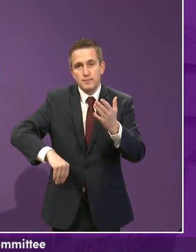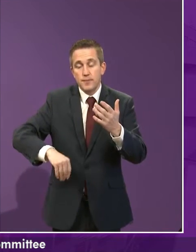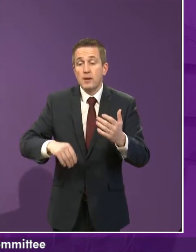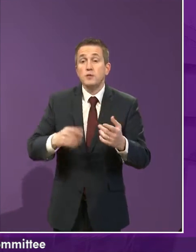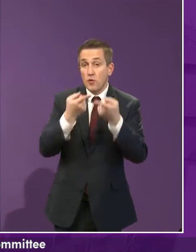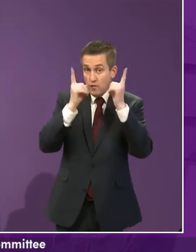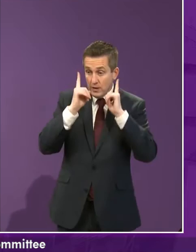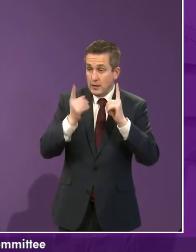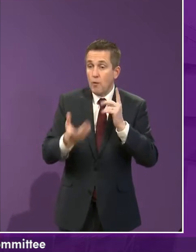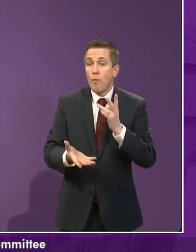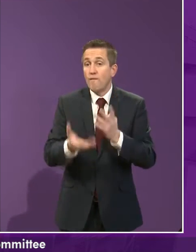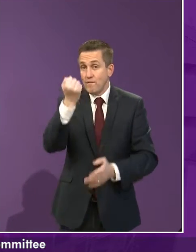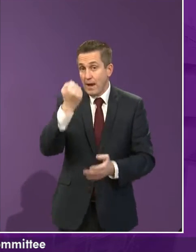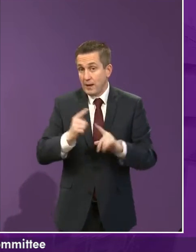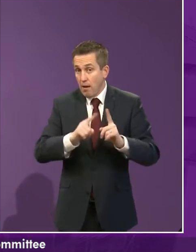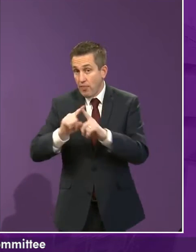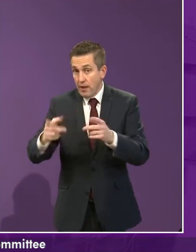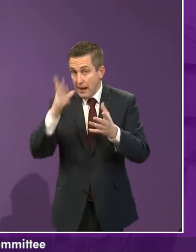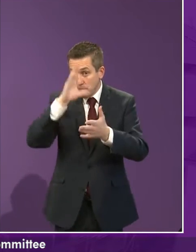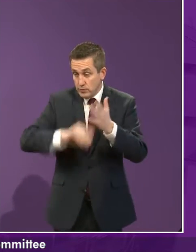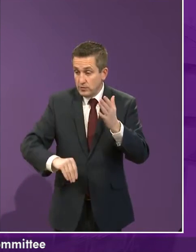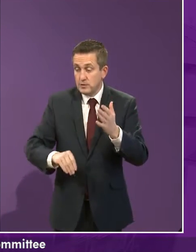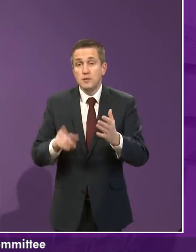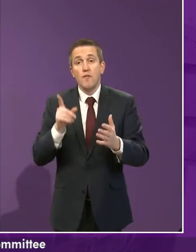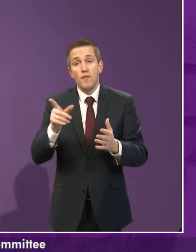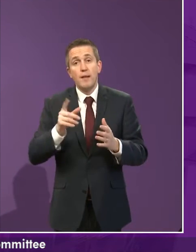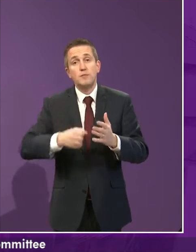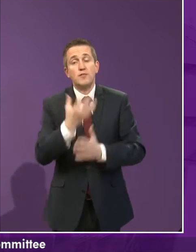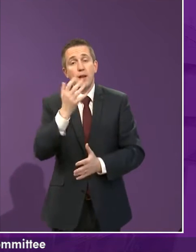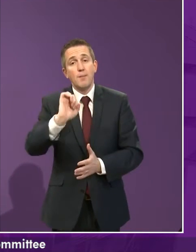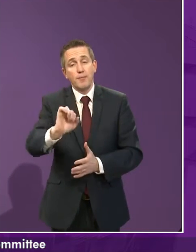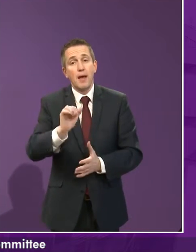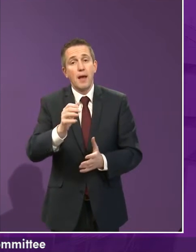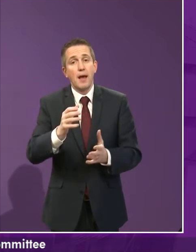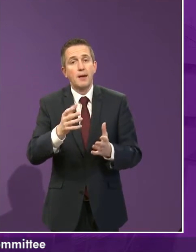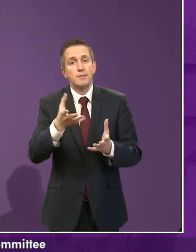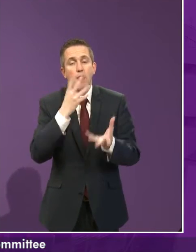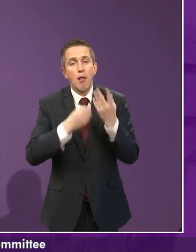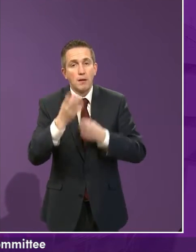experience would be worked through, and that would be through our